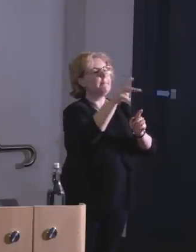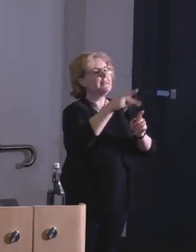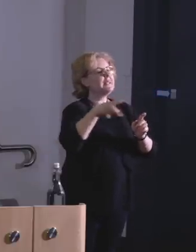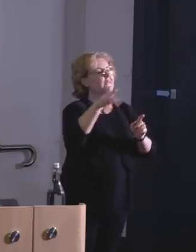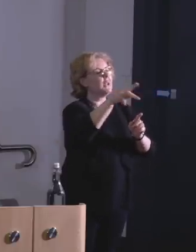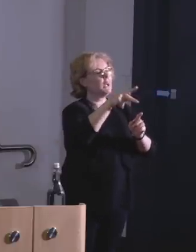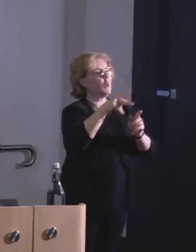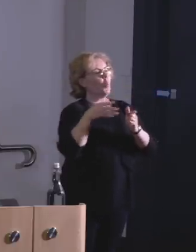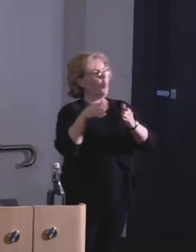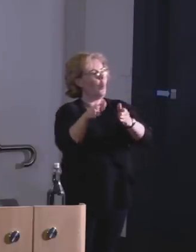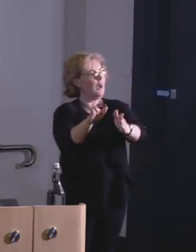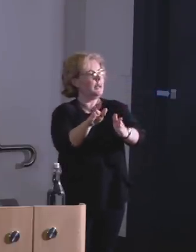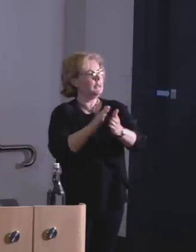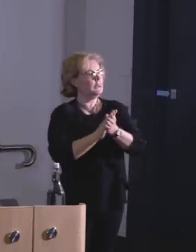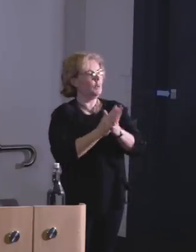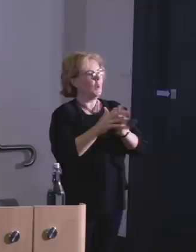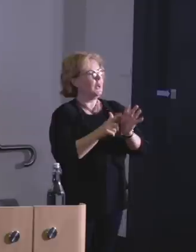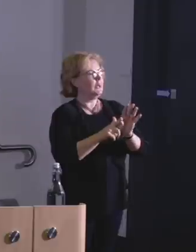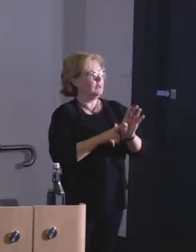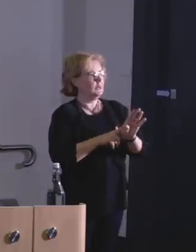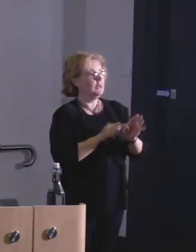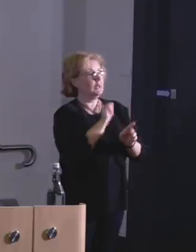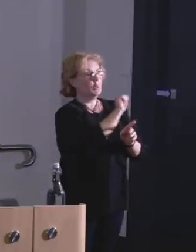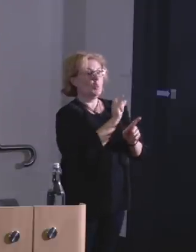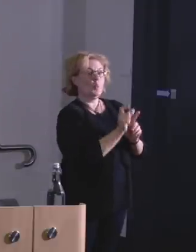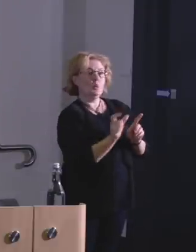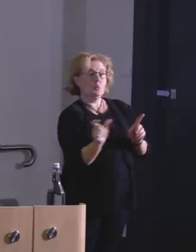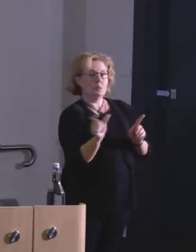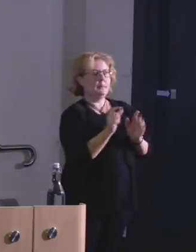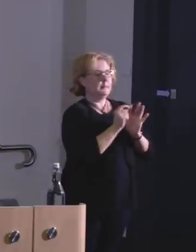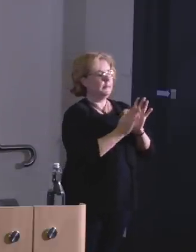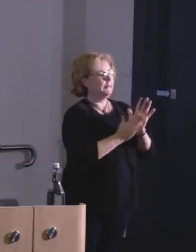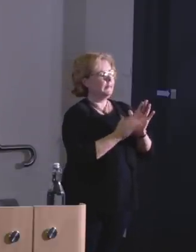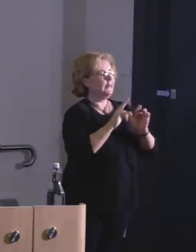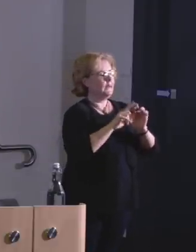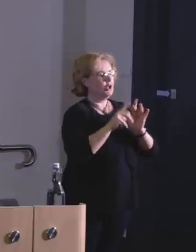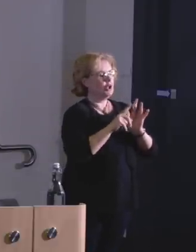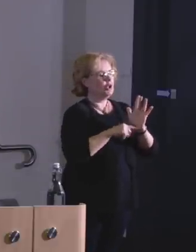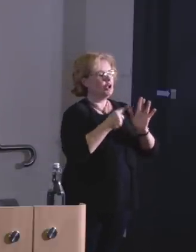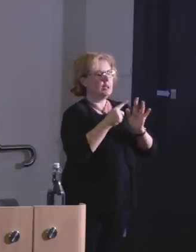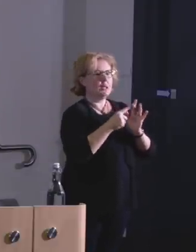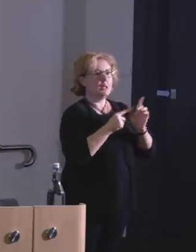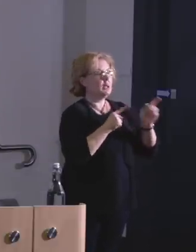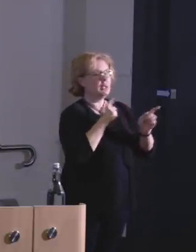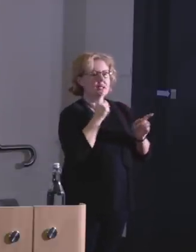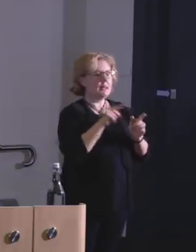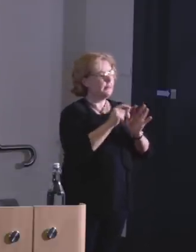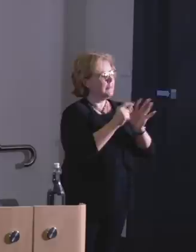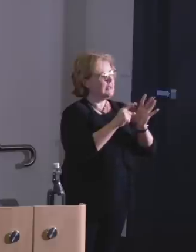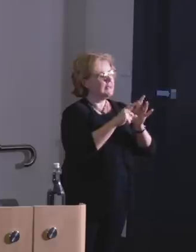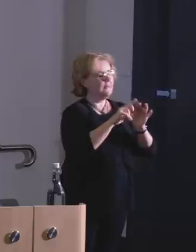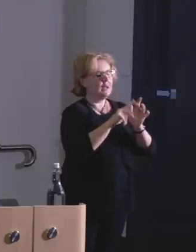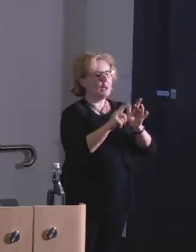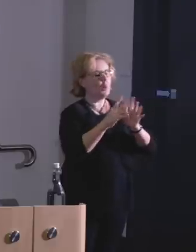And he's, in his words, he said, you know, the Pacific Way is not a state. No, it's